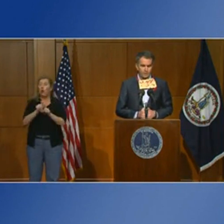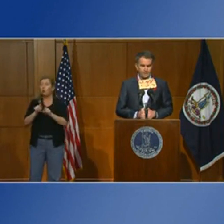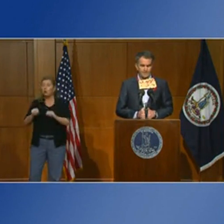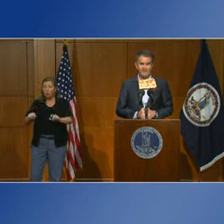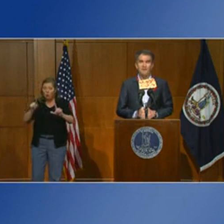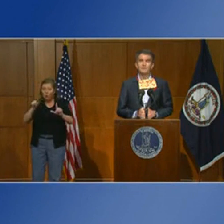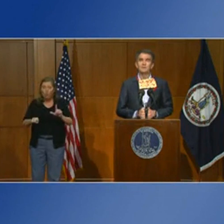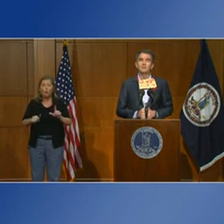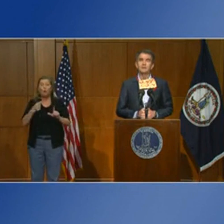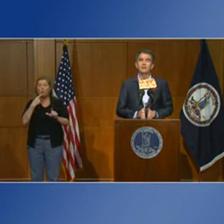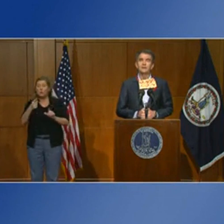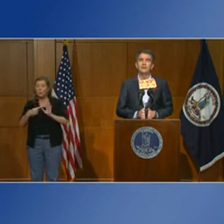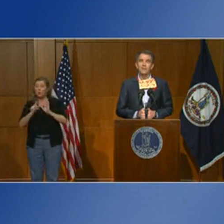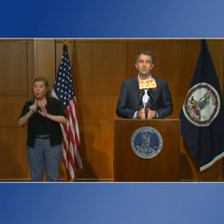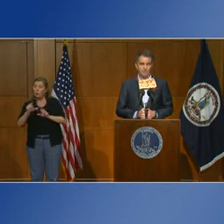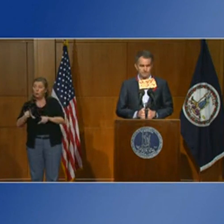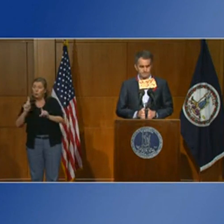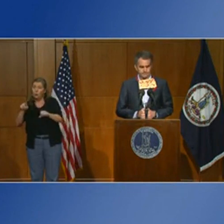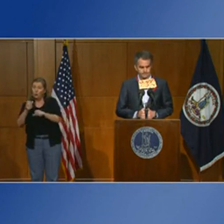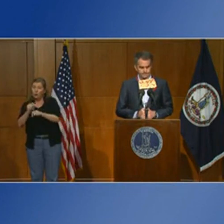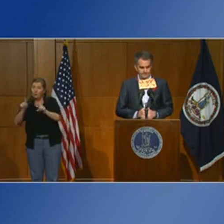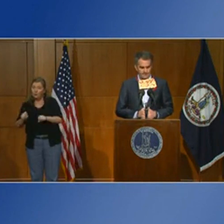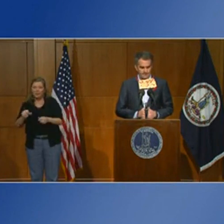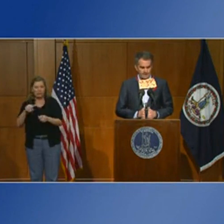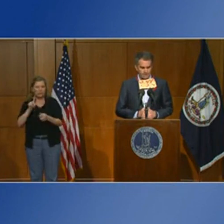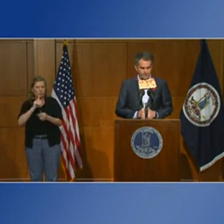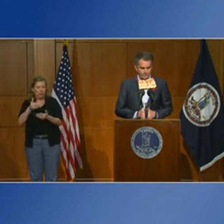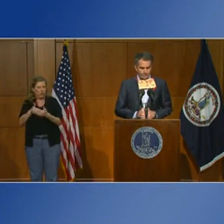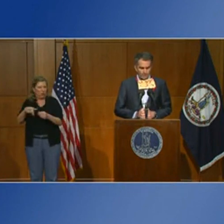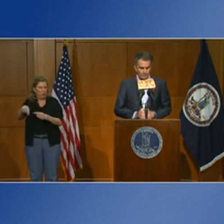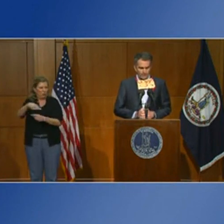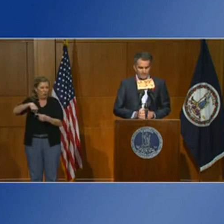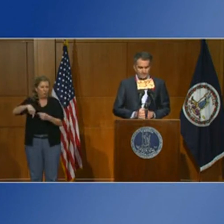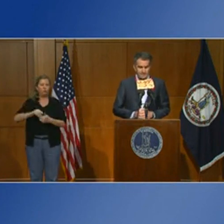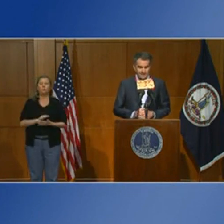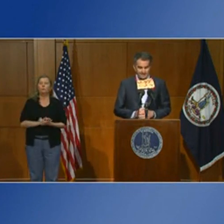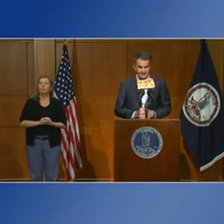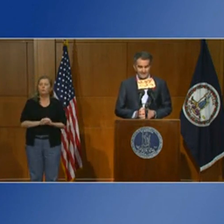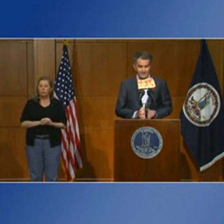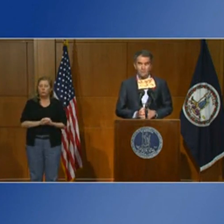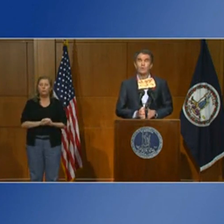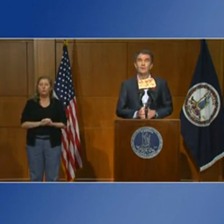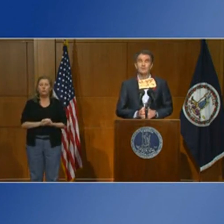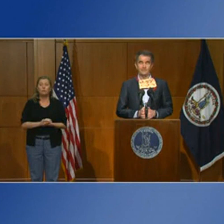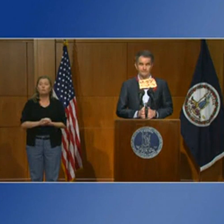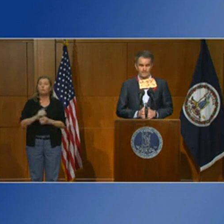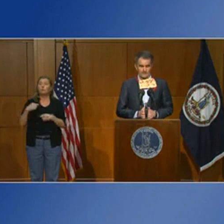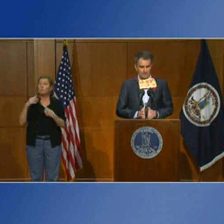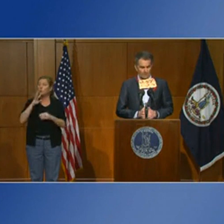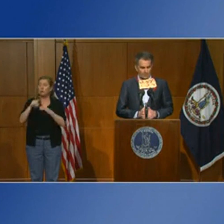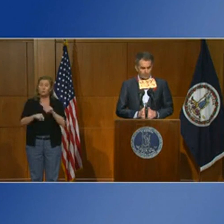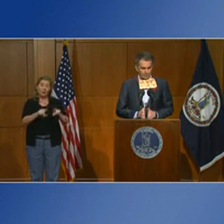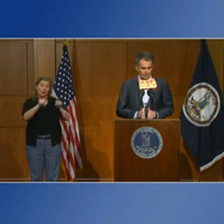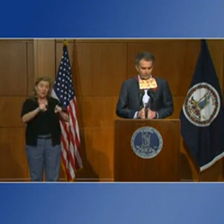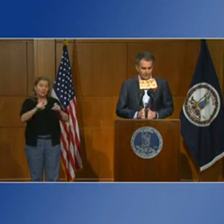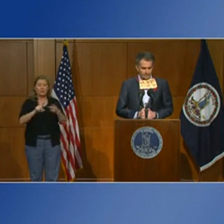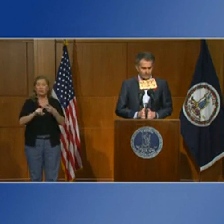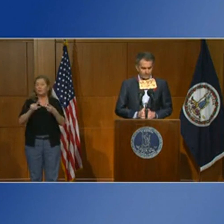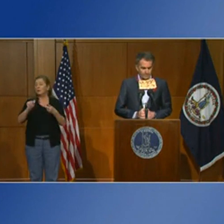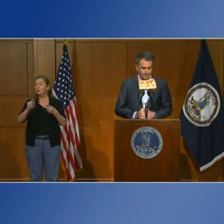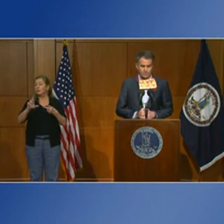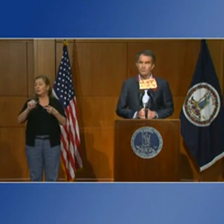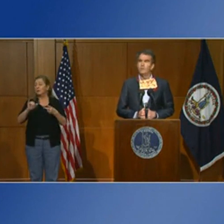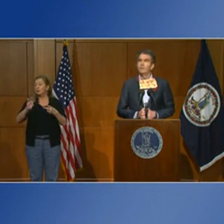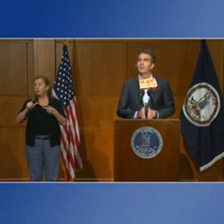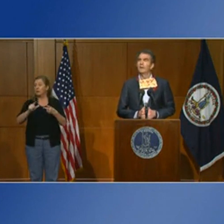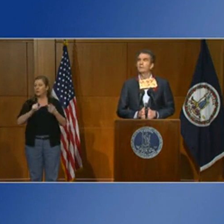for where to get tested near you. As we have talked about, testing and tracing are critical pieces of